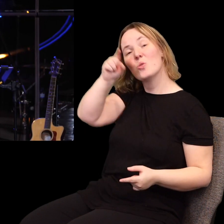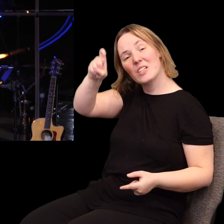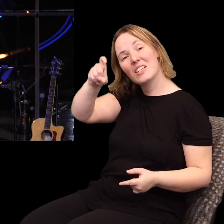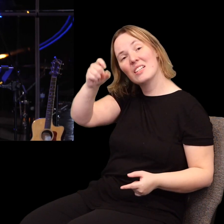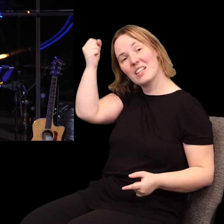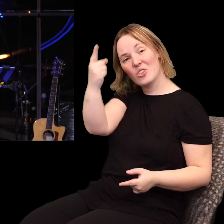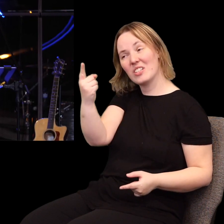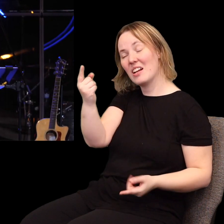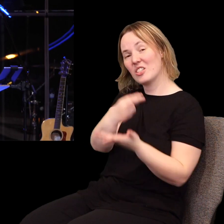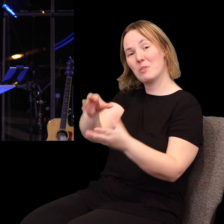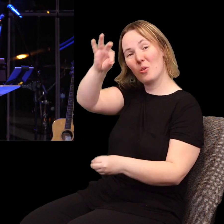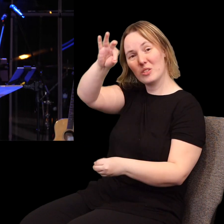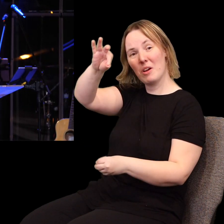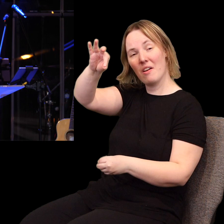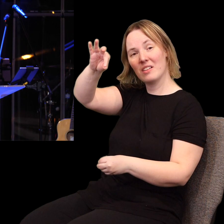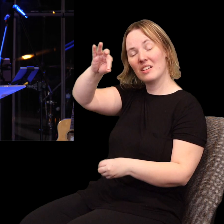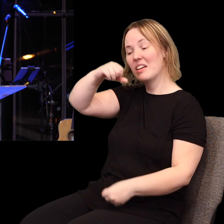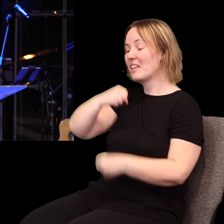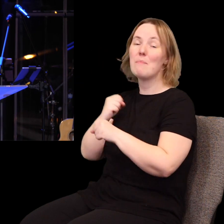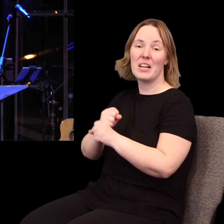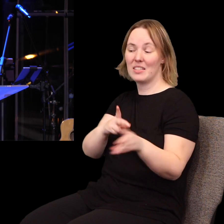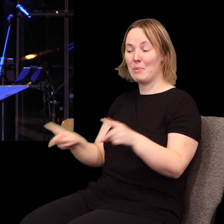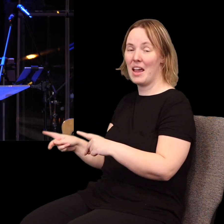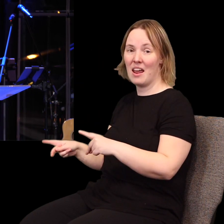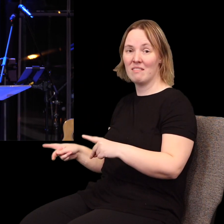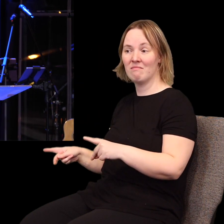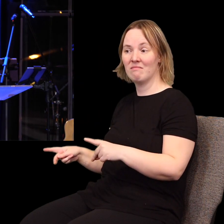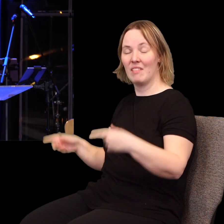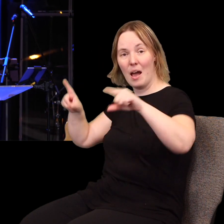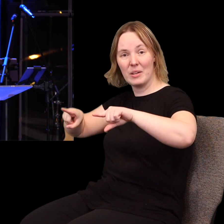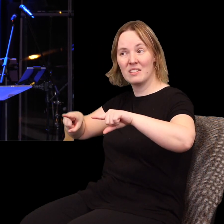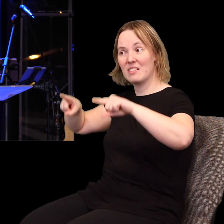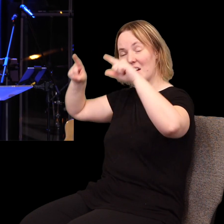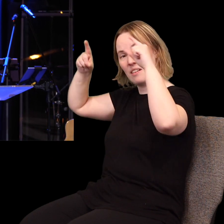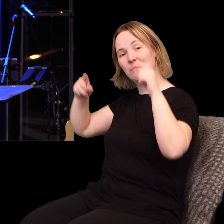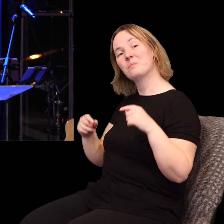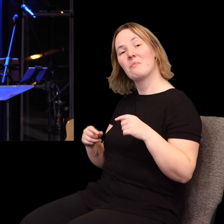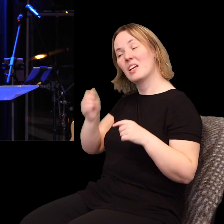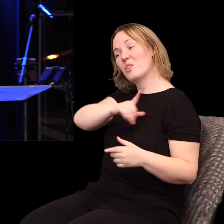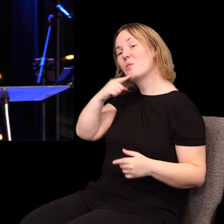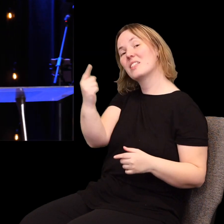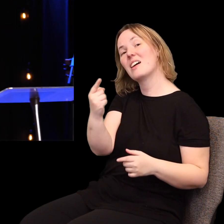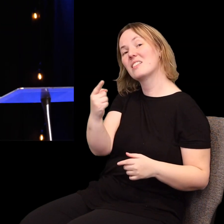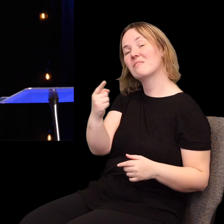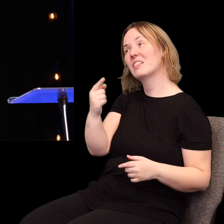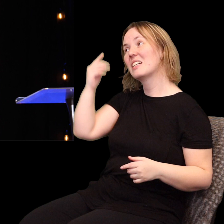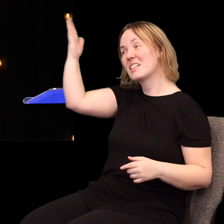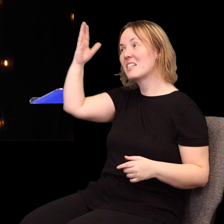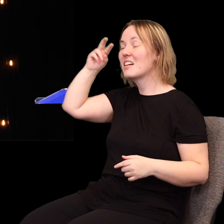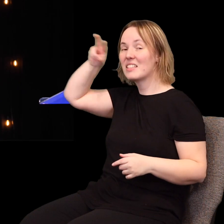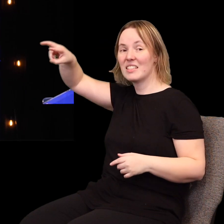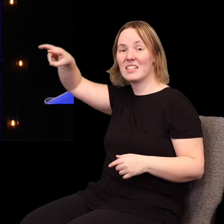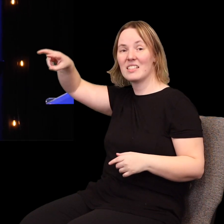to understand, it's going to be the Holy Spirit that actually makes the plan come together. In other words, the Lord says, I'm not only the